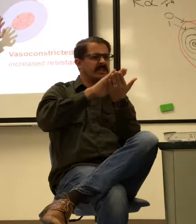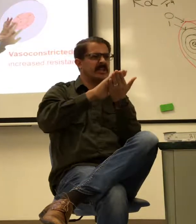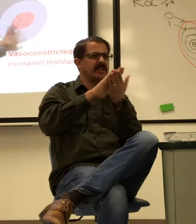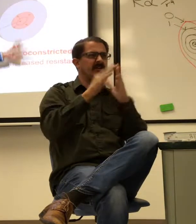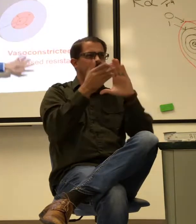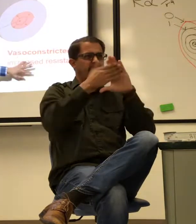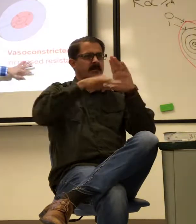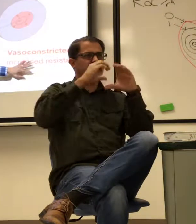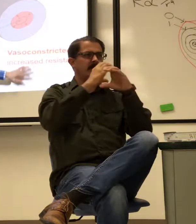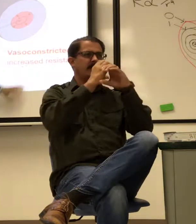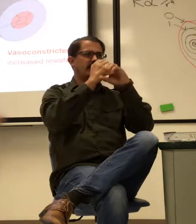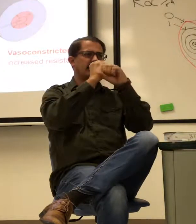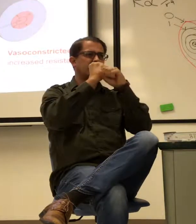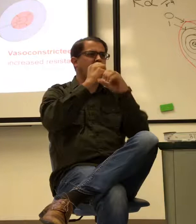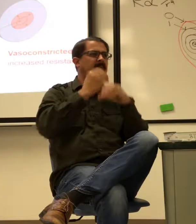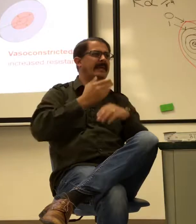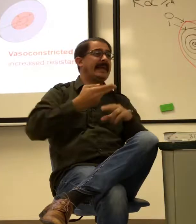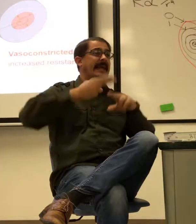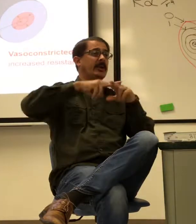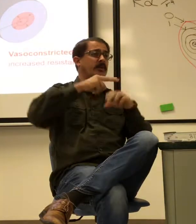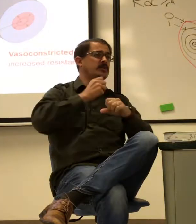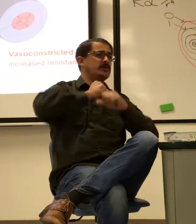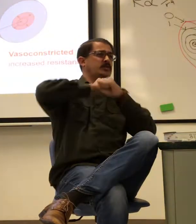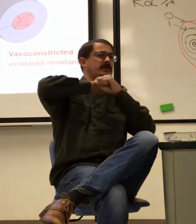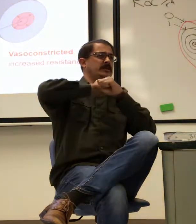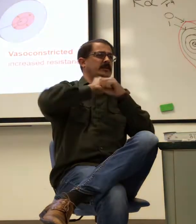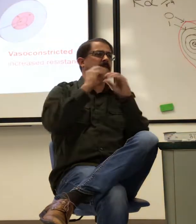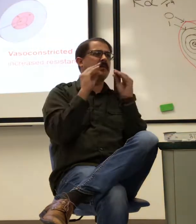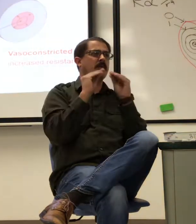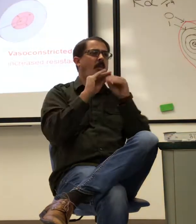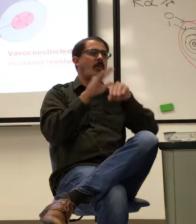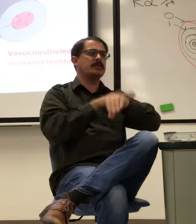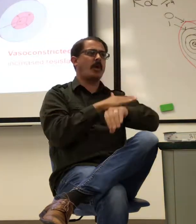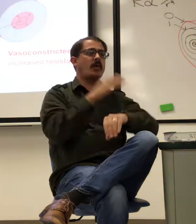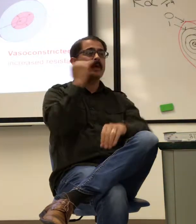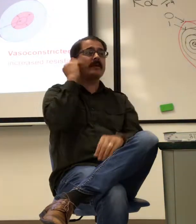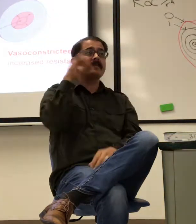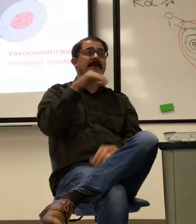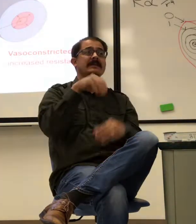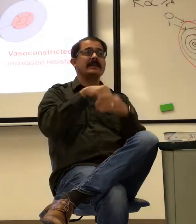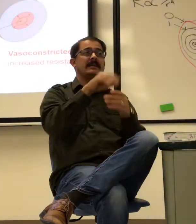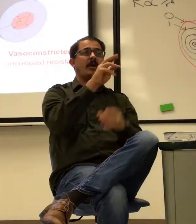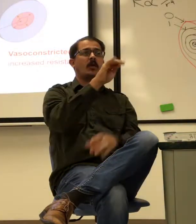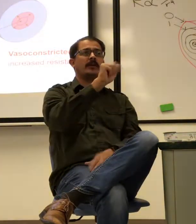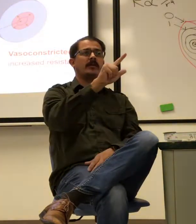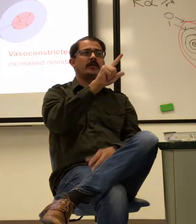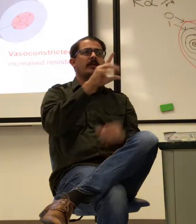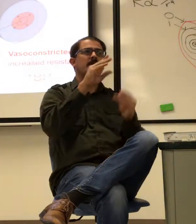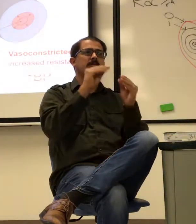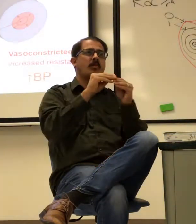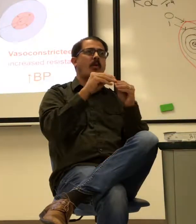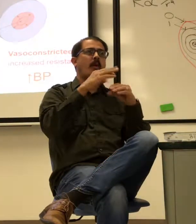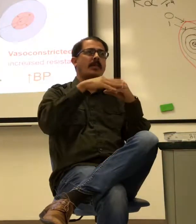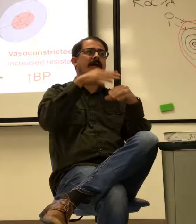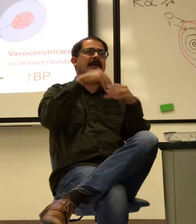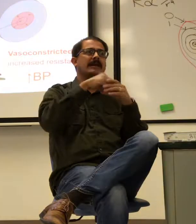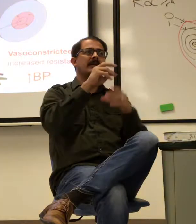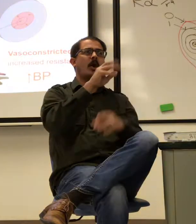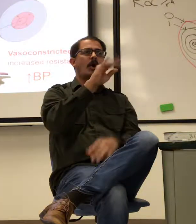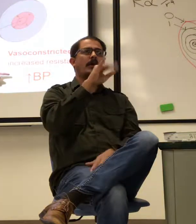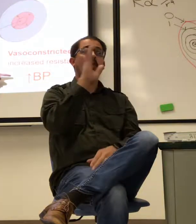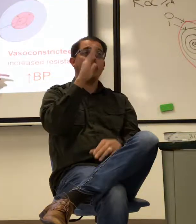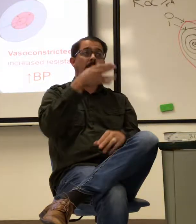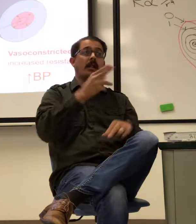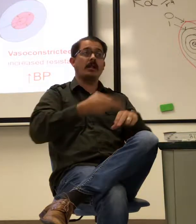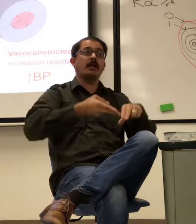you have an increased resistance to blood flow. If this is in the arterioles, you're keeping more blood in the arteries, you observe an